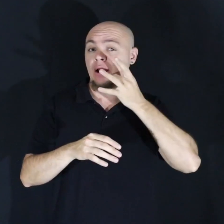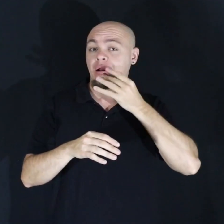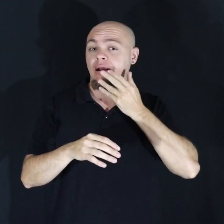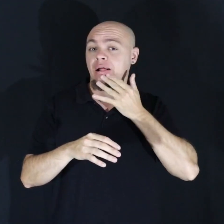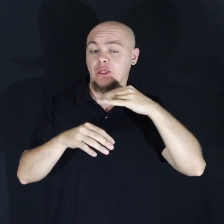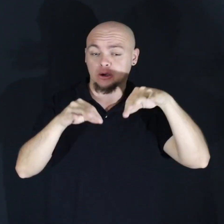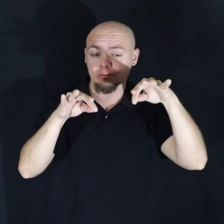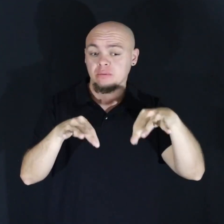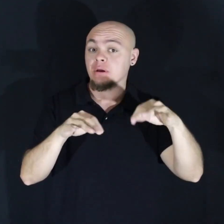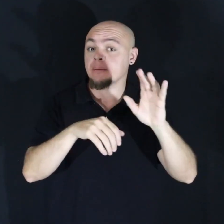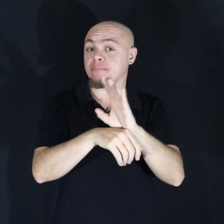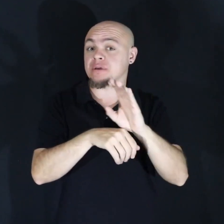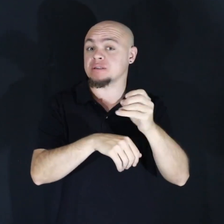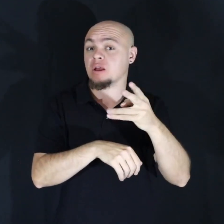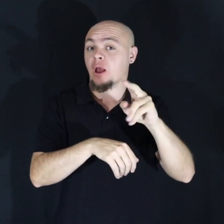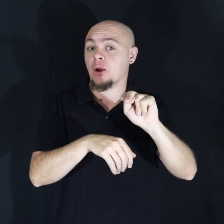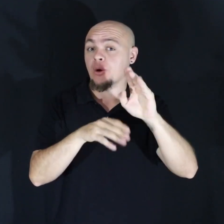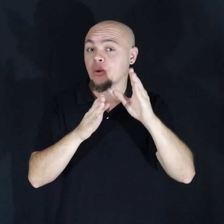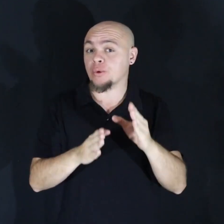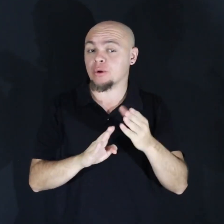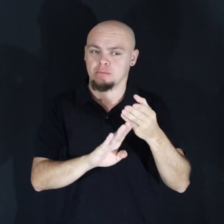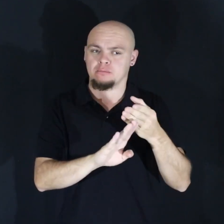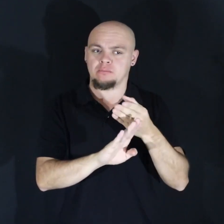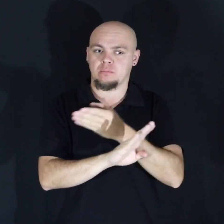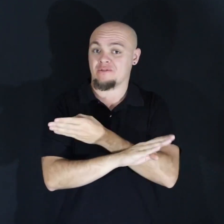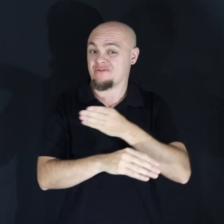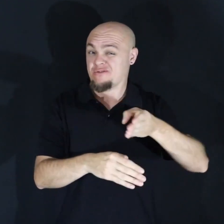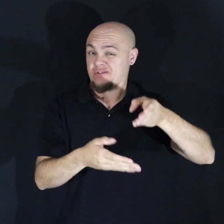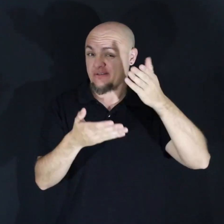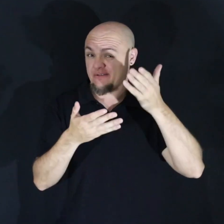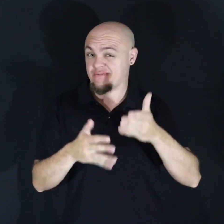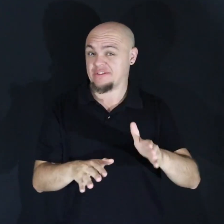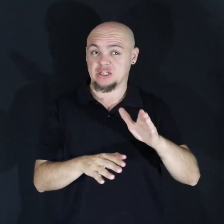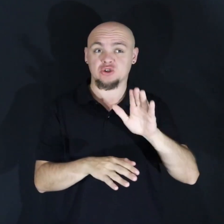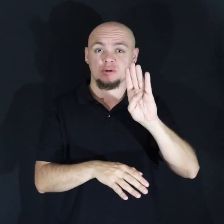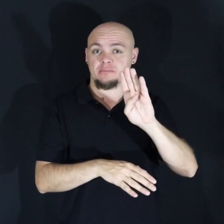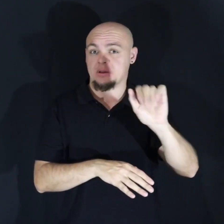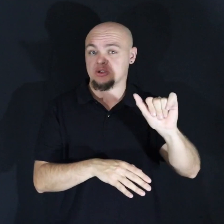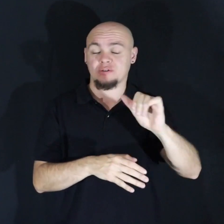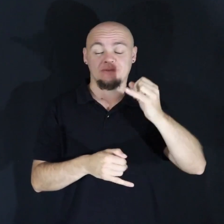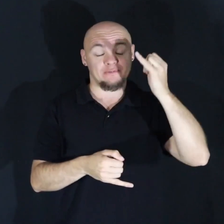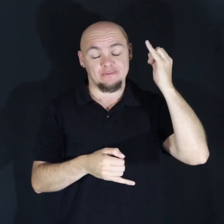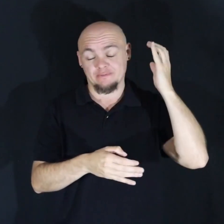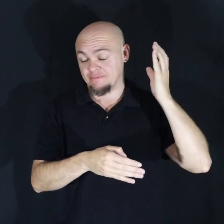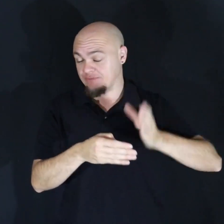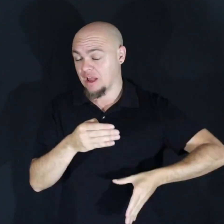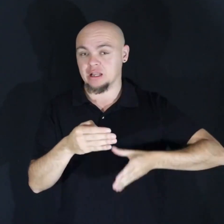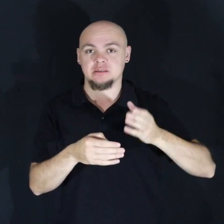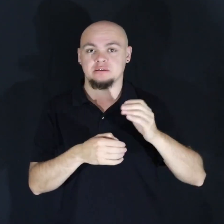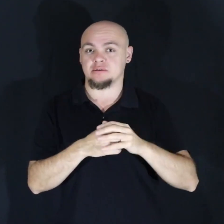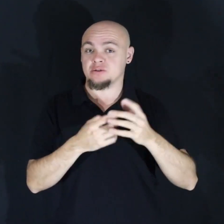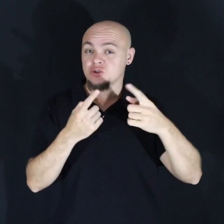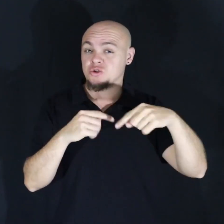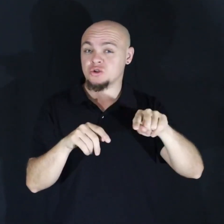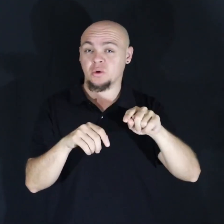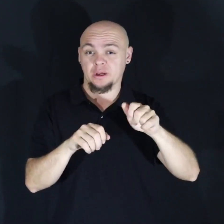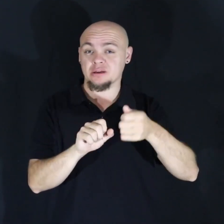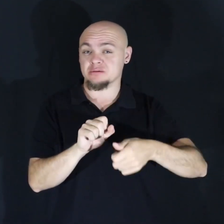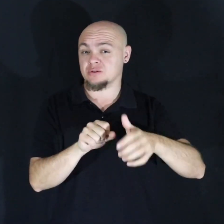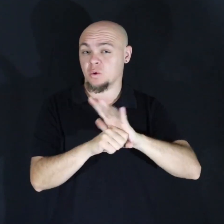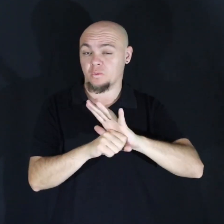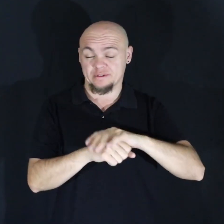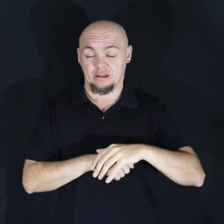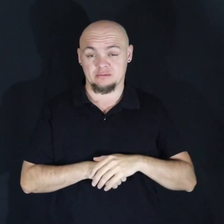business owner, all before completing undergrad, finally, in the midst of a global